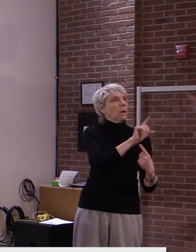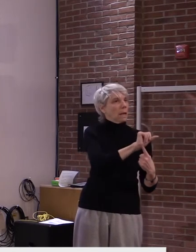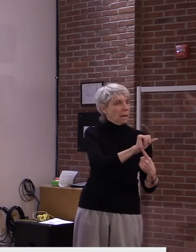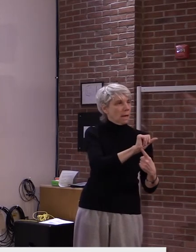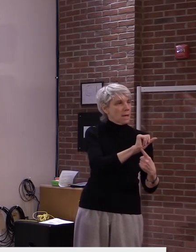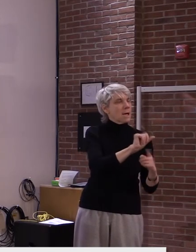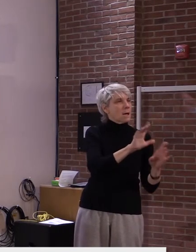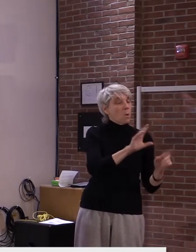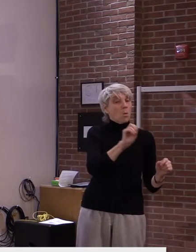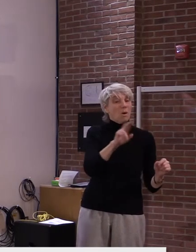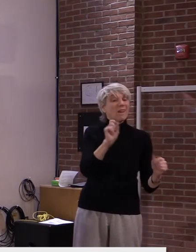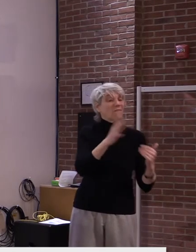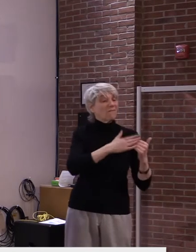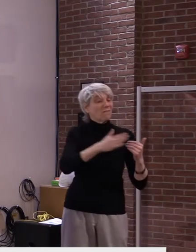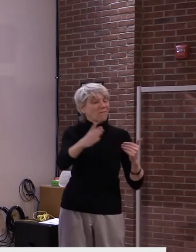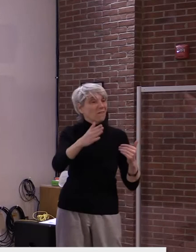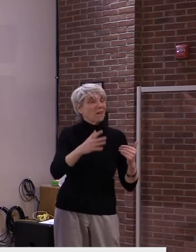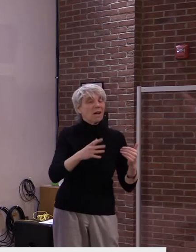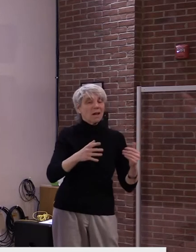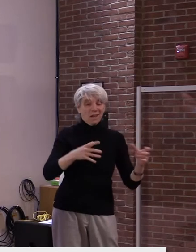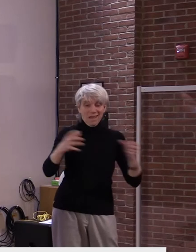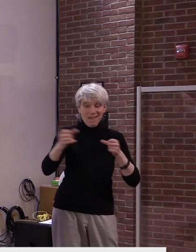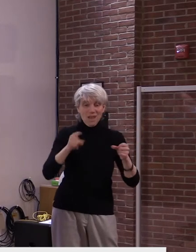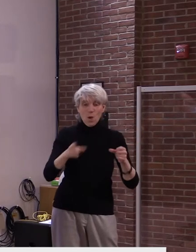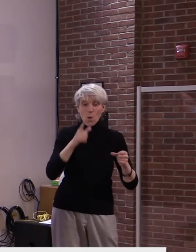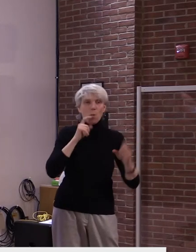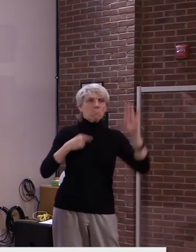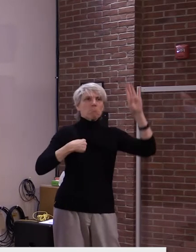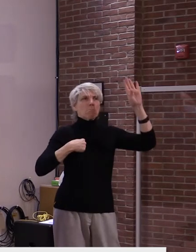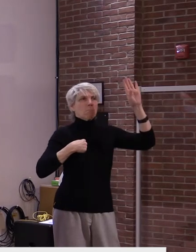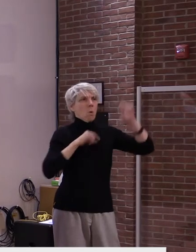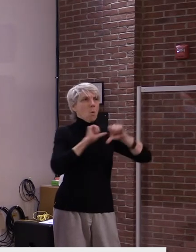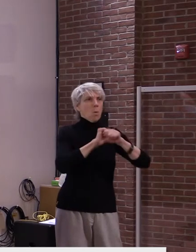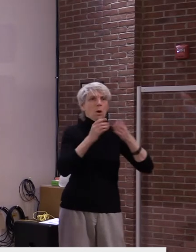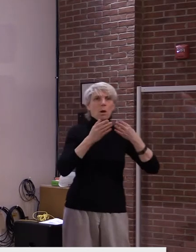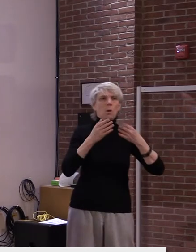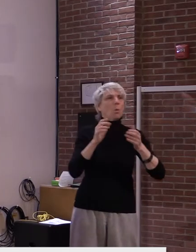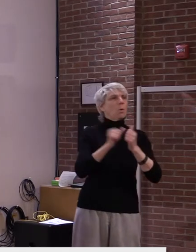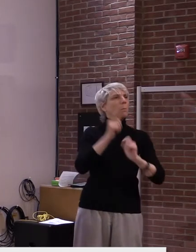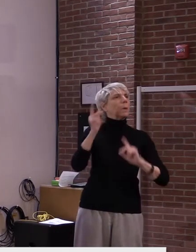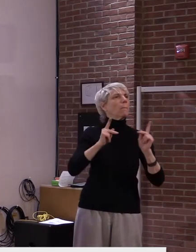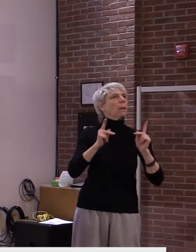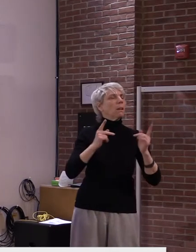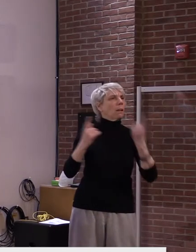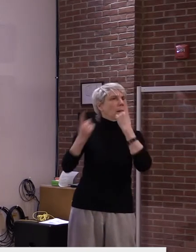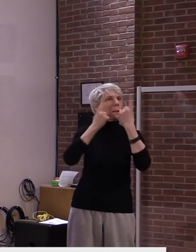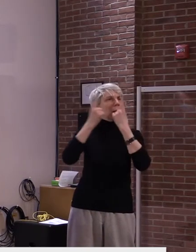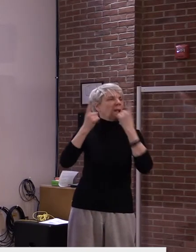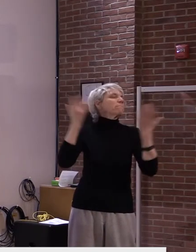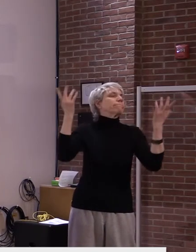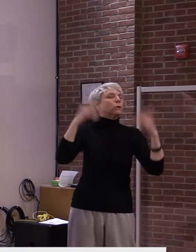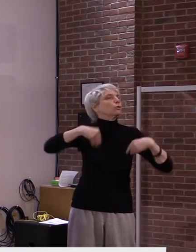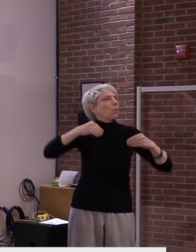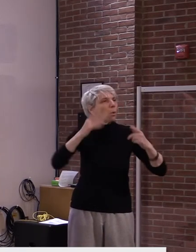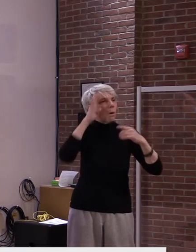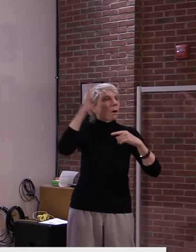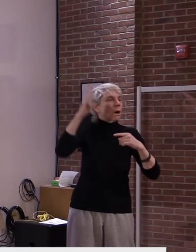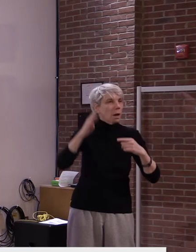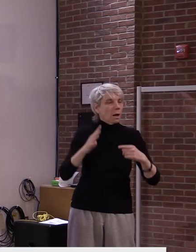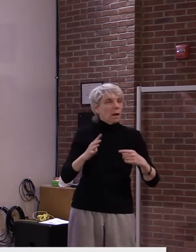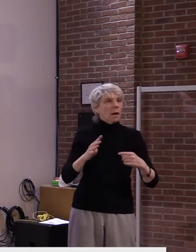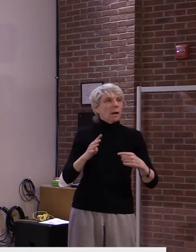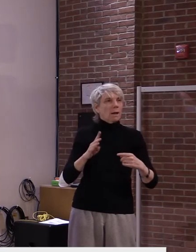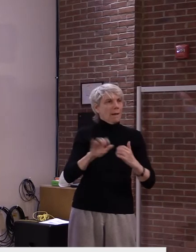those frontline workers are the eligible group that we're talking about. We haven't gotten that far yet, Aaron, on